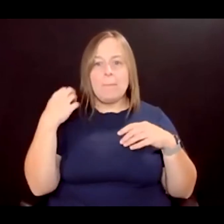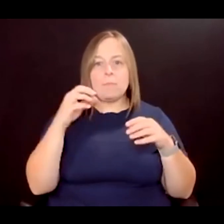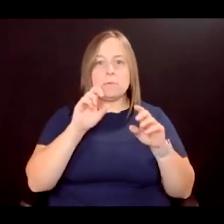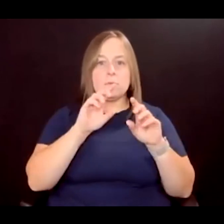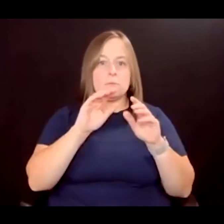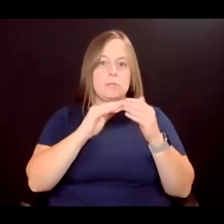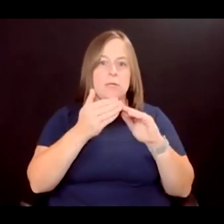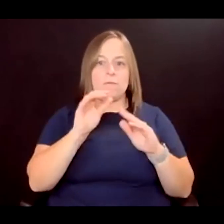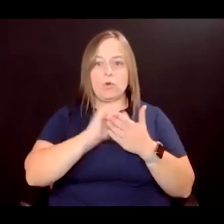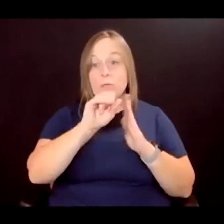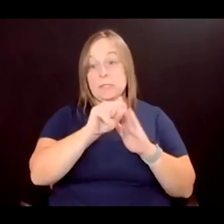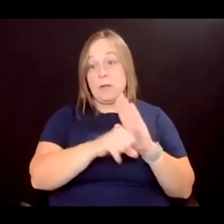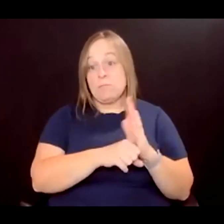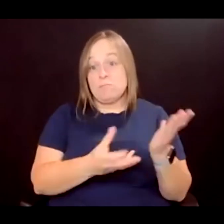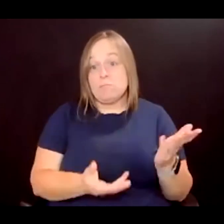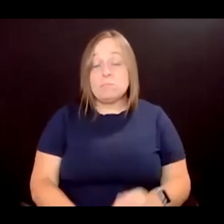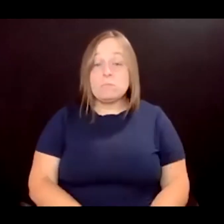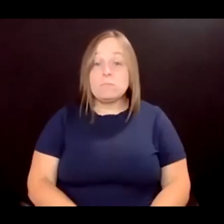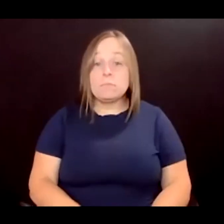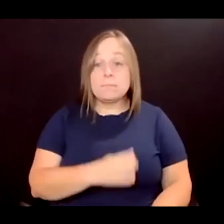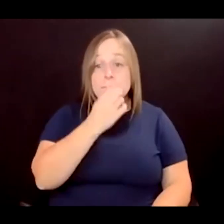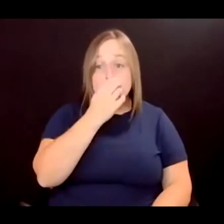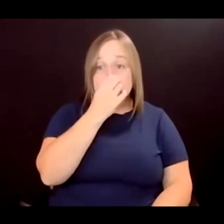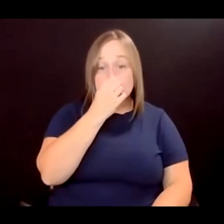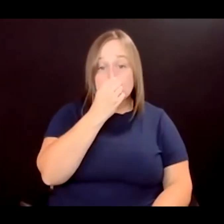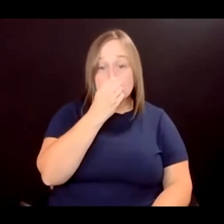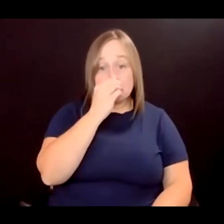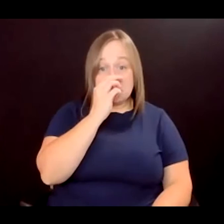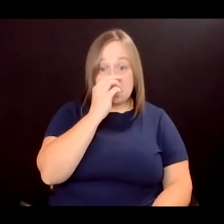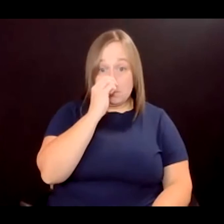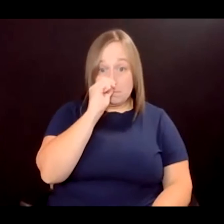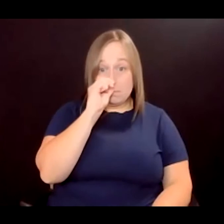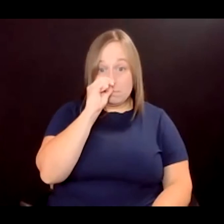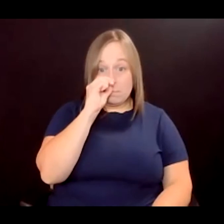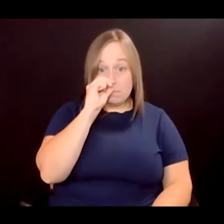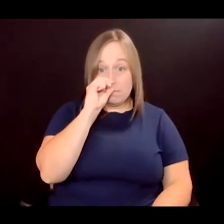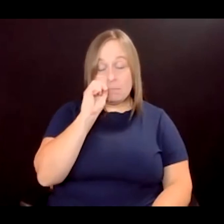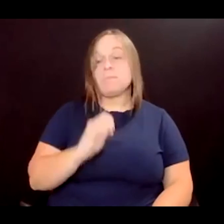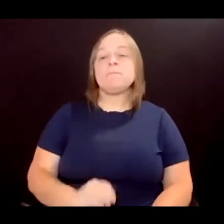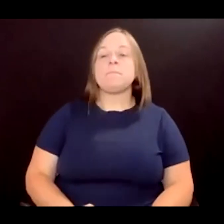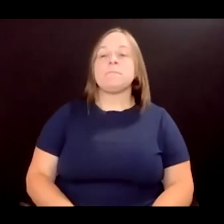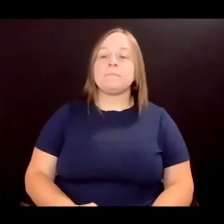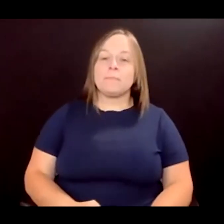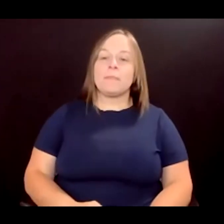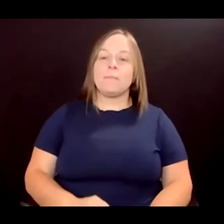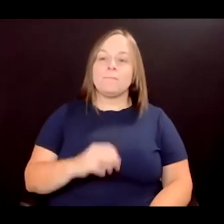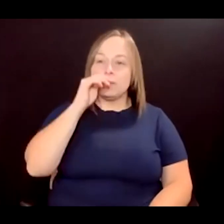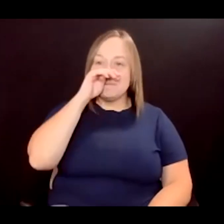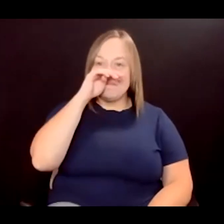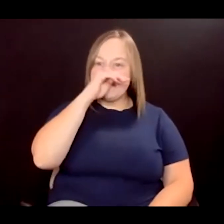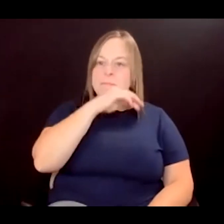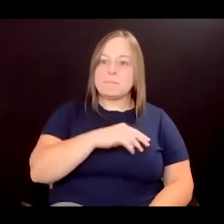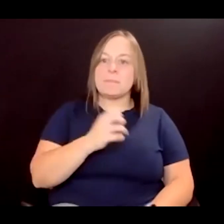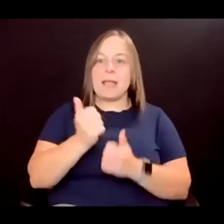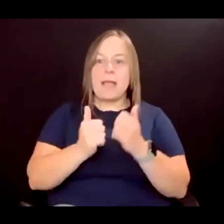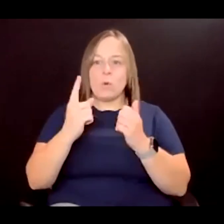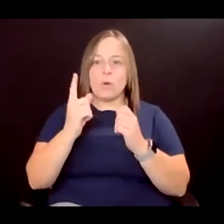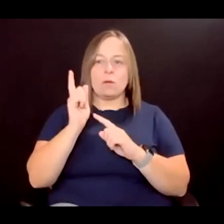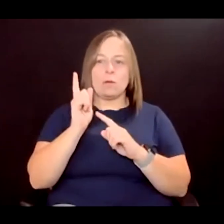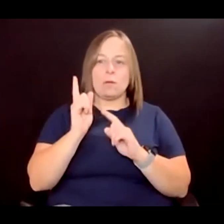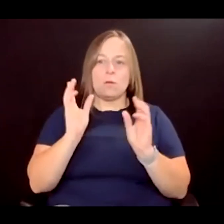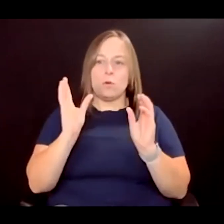Awesome. Thank you so much for that. Thank you. The last question, oh, never mind. We've got 2 questions in queue.